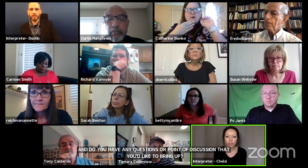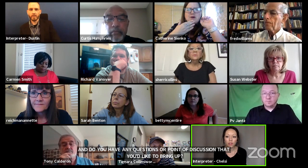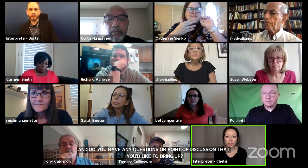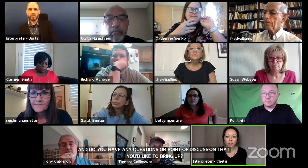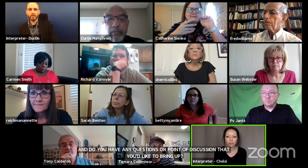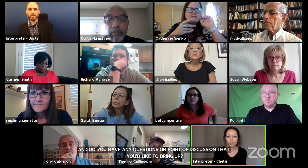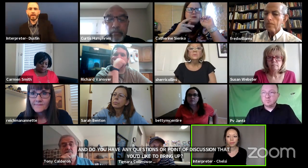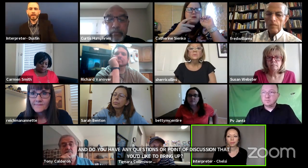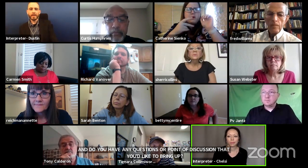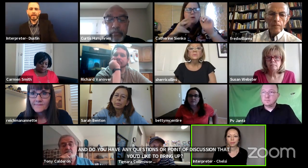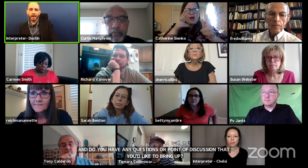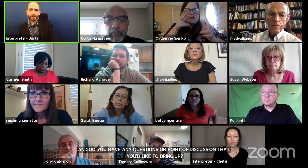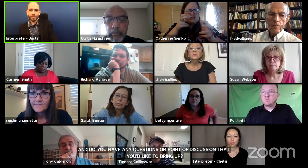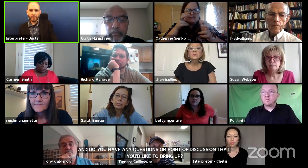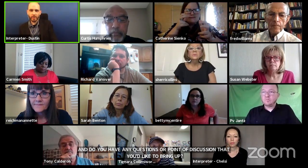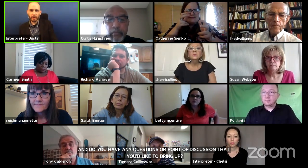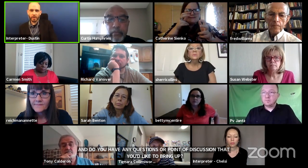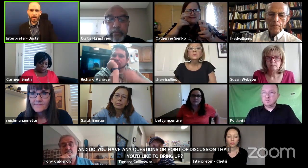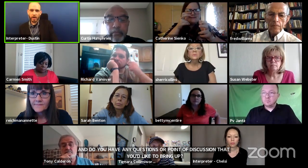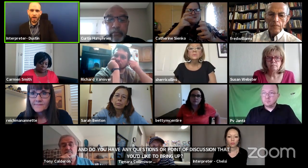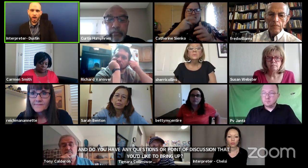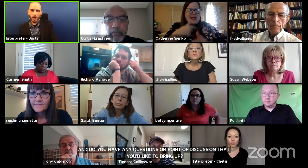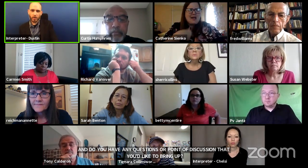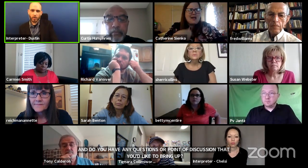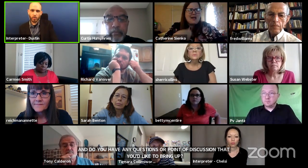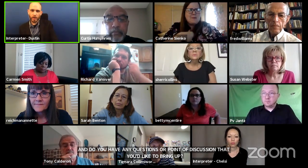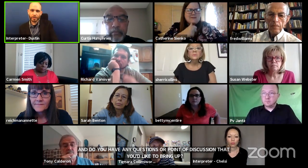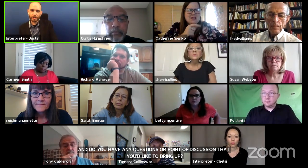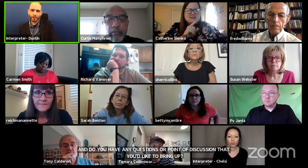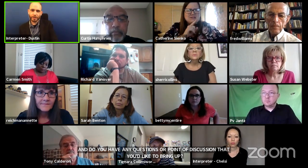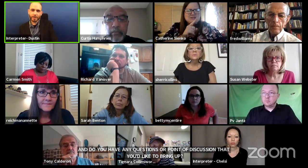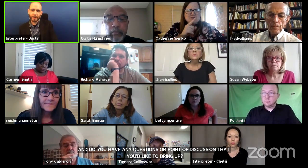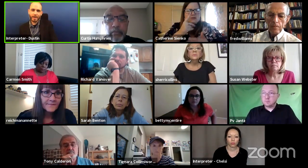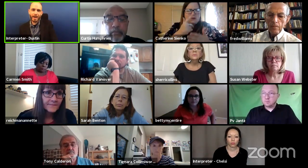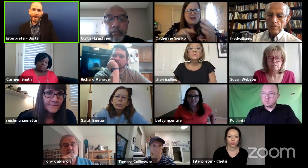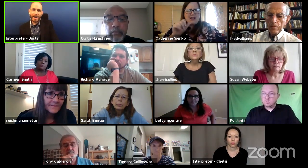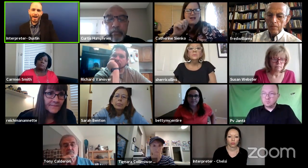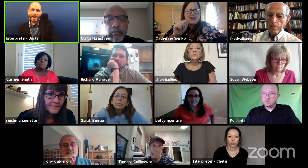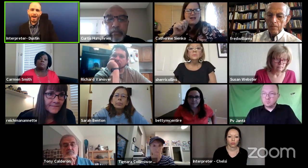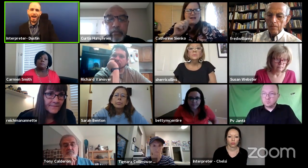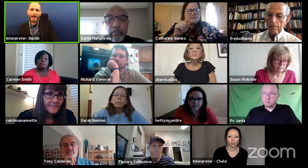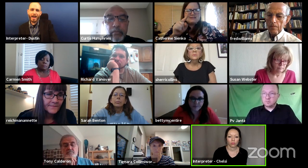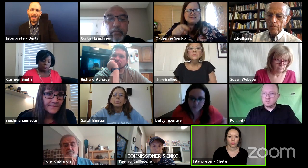Commissioner Cinco? Yeah, I do have a question.